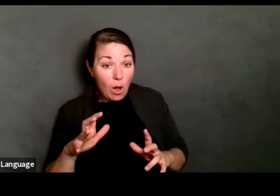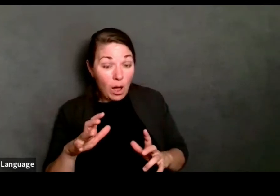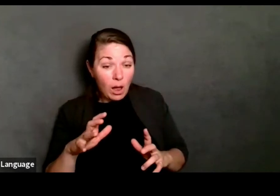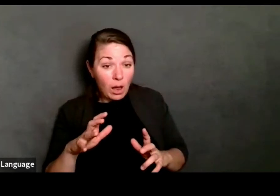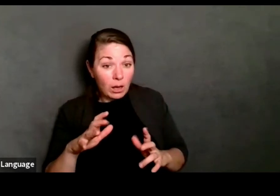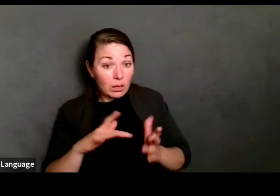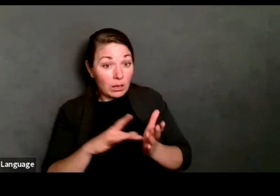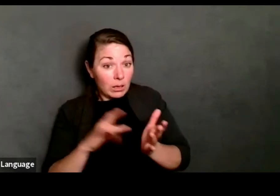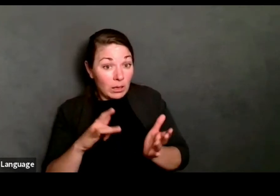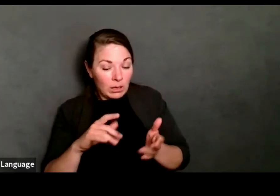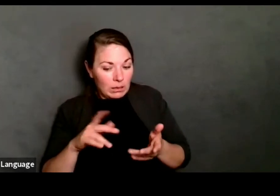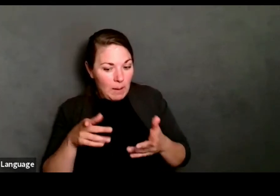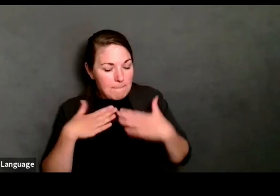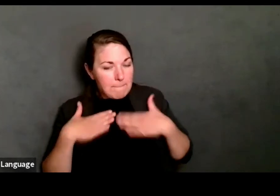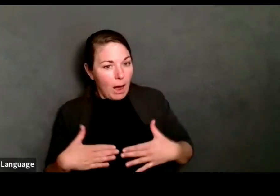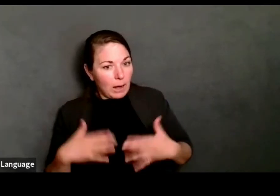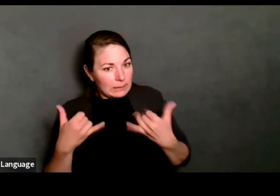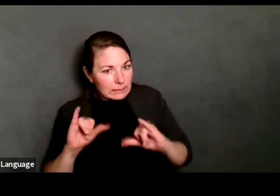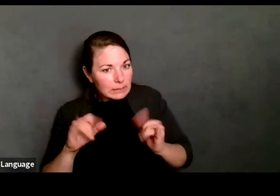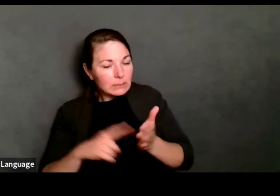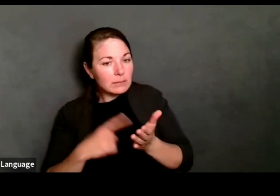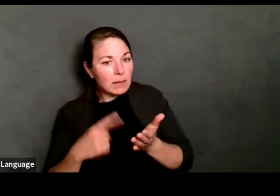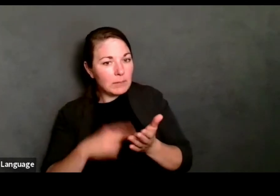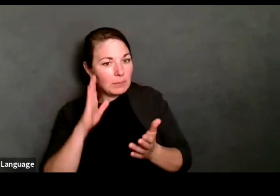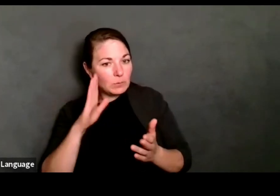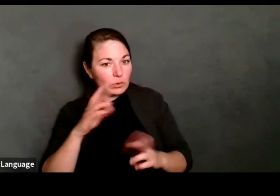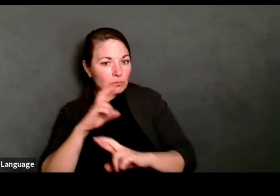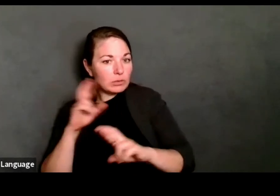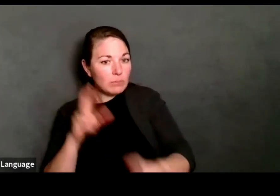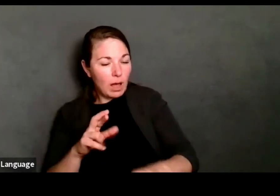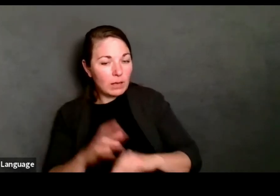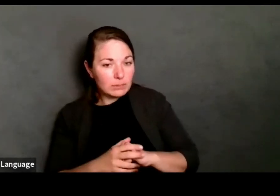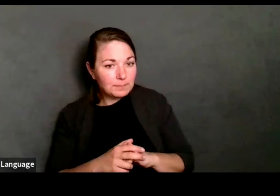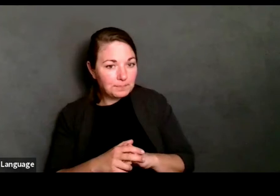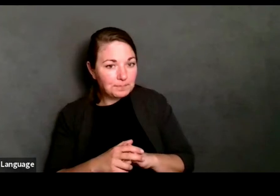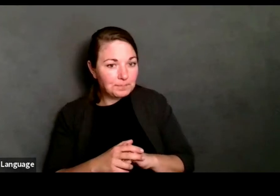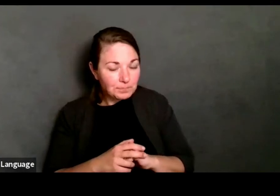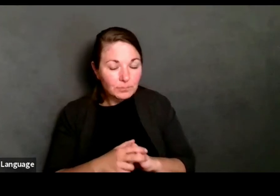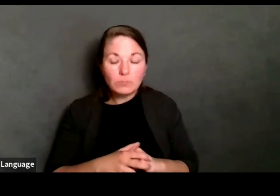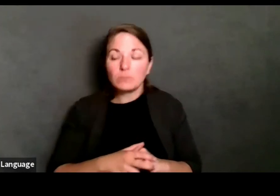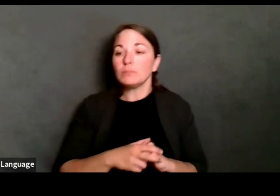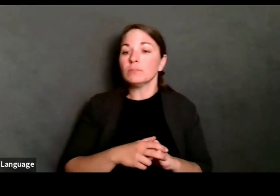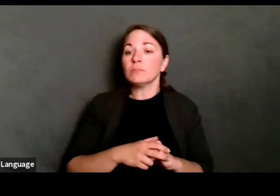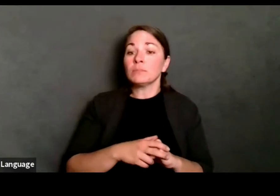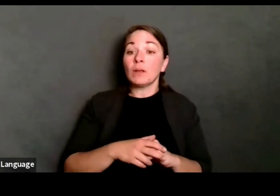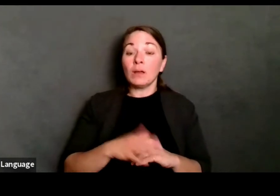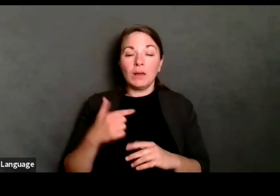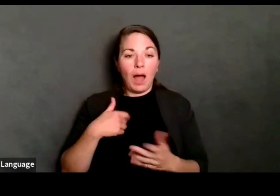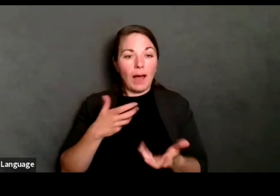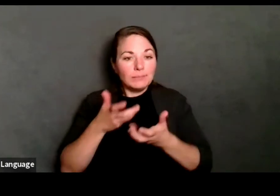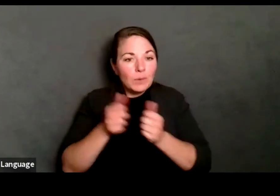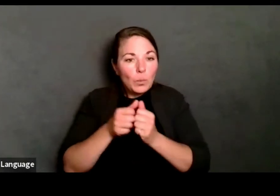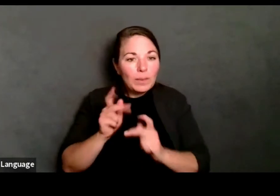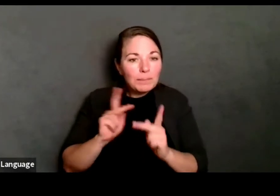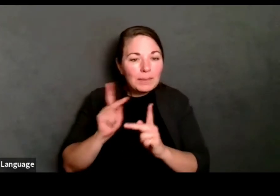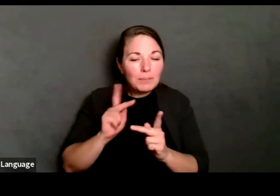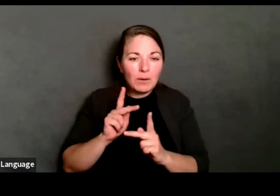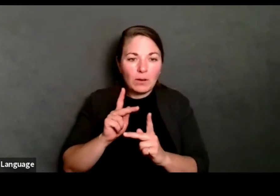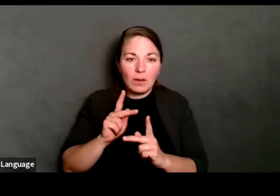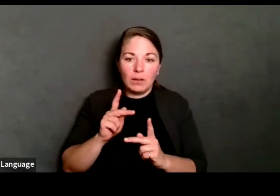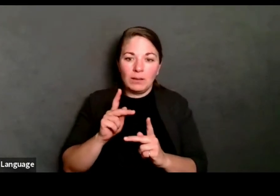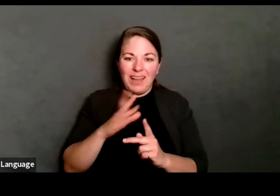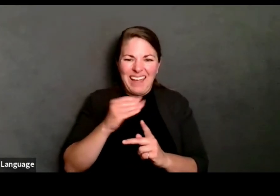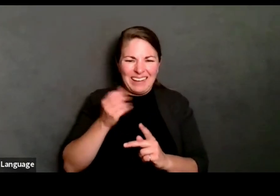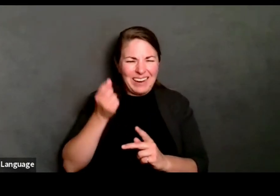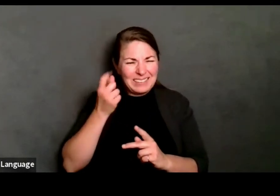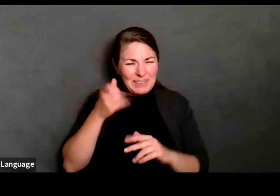with people on developing a healthy relationship to sexuality after experiencing sexual violence, that this can be